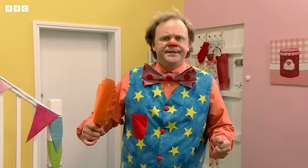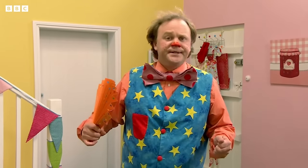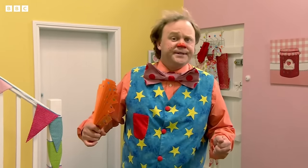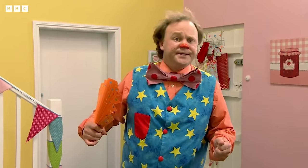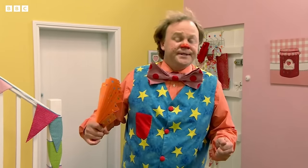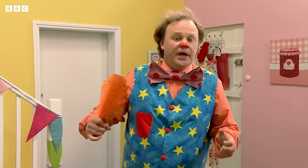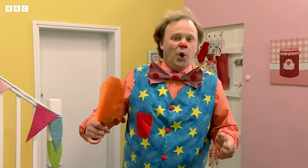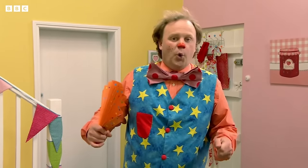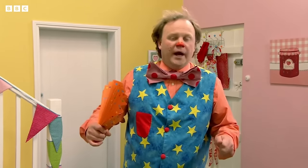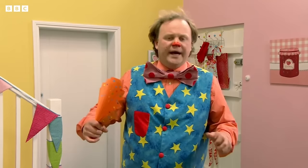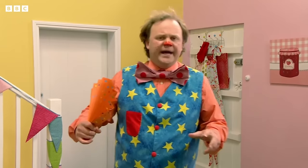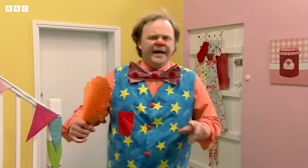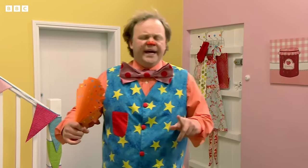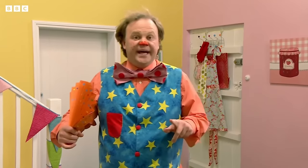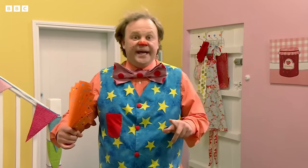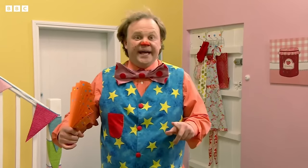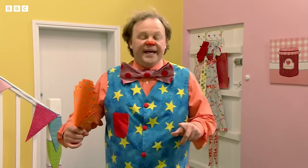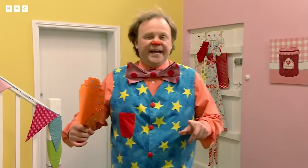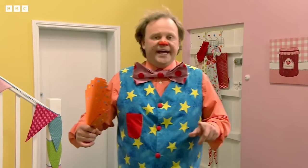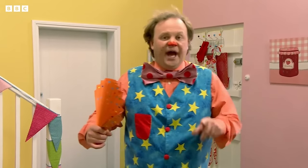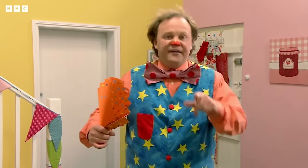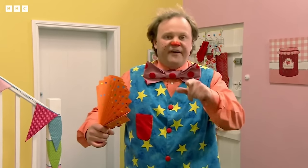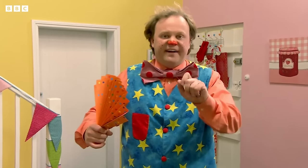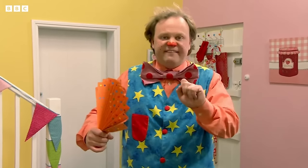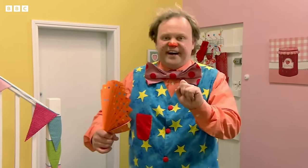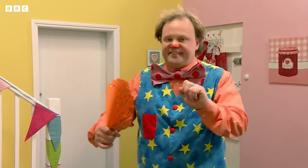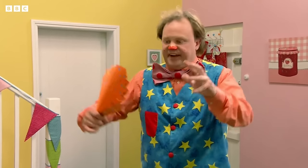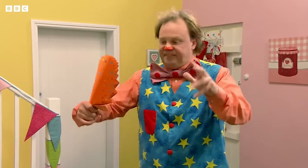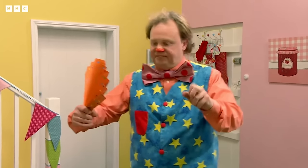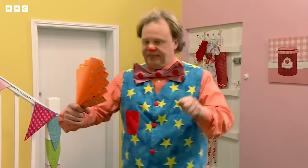too slowly. Wave it faster, Mr. Tumble. Right, faster.